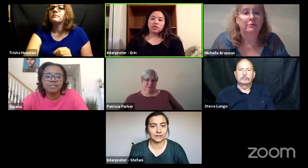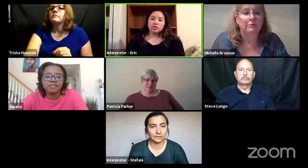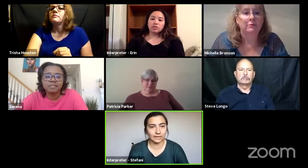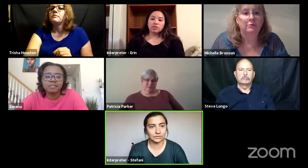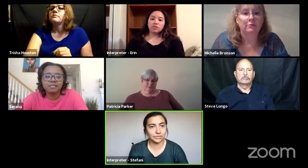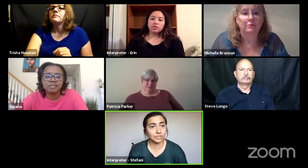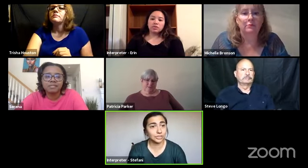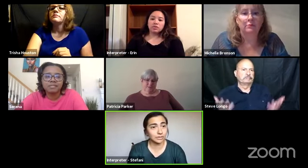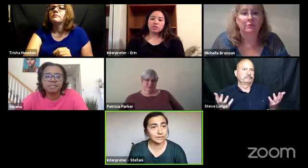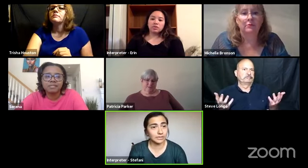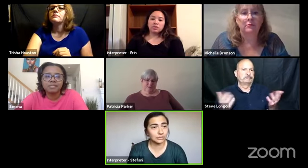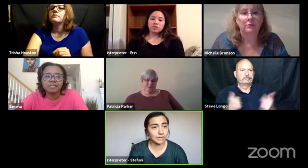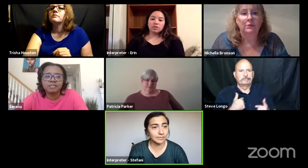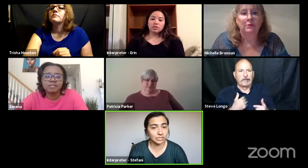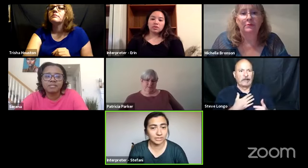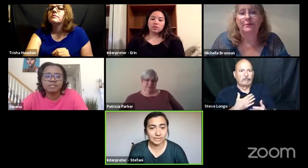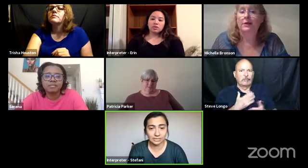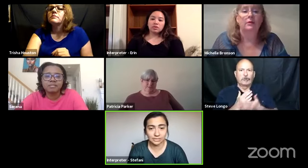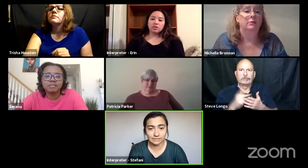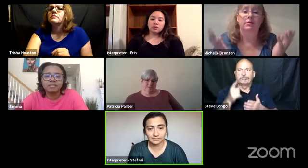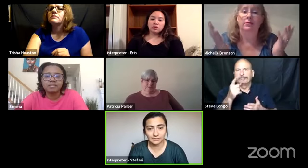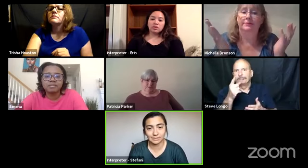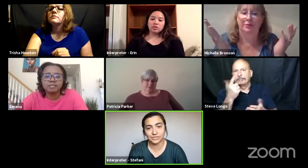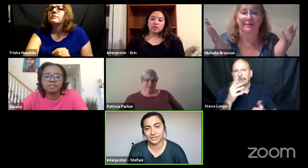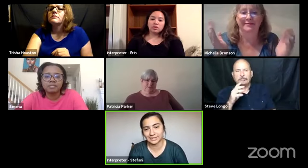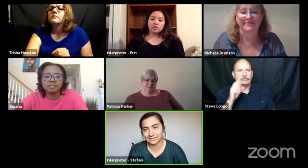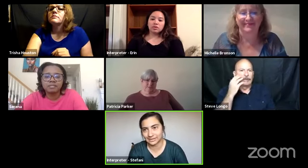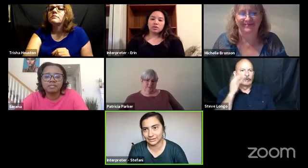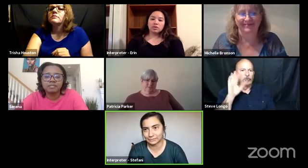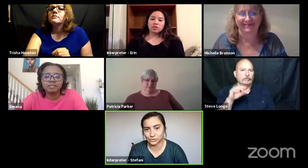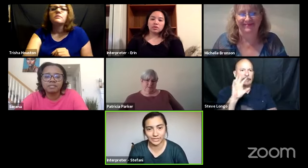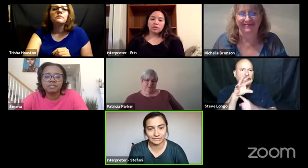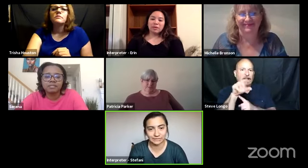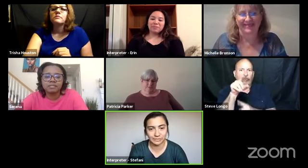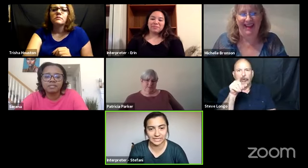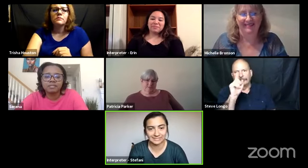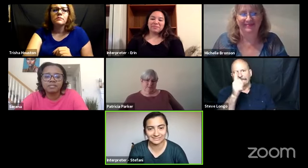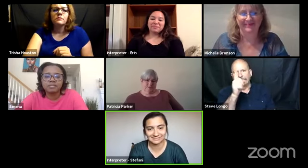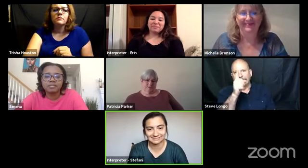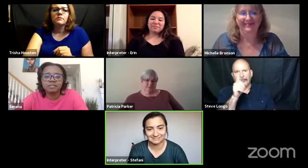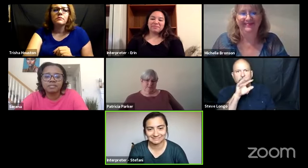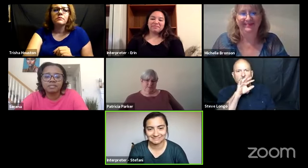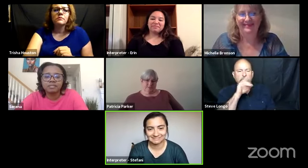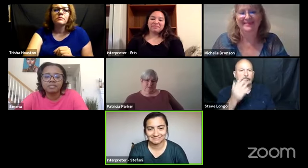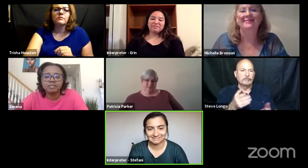Okay, Trisha, do you want to go ahead and try maybe sharing that screen? I'm sorry, I thought it was working for everybody.